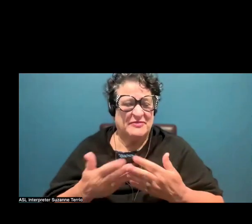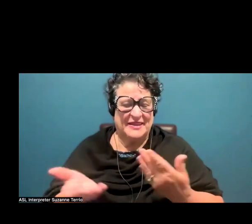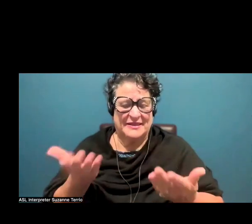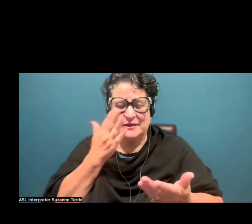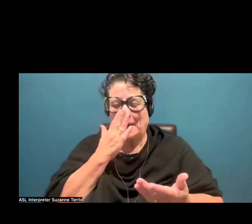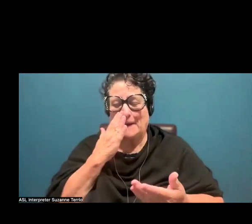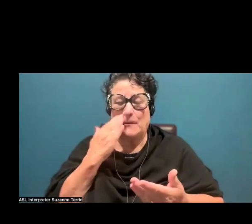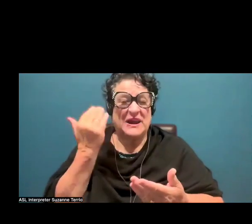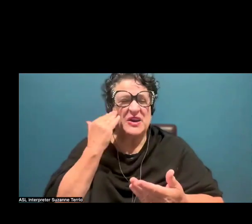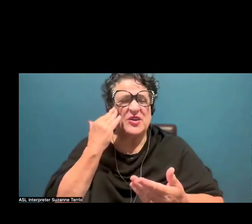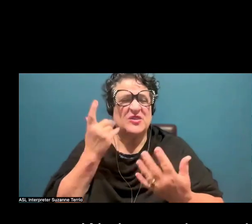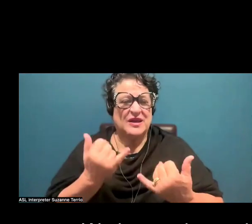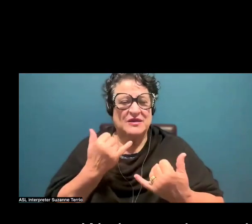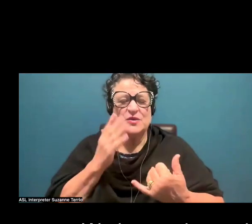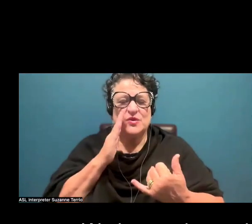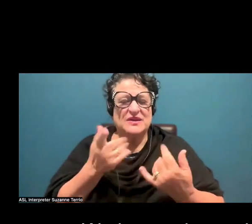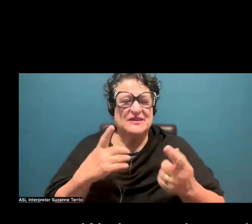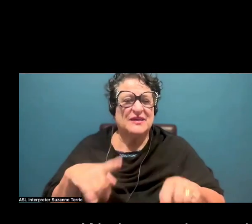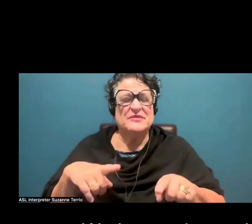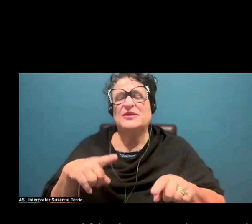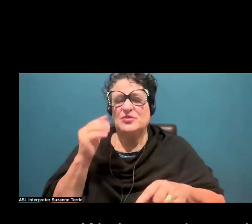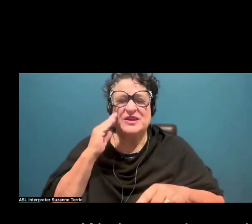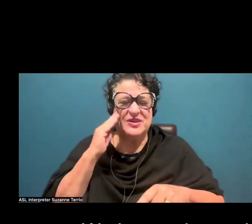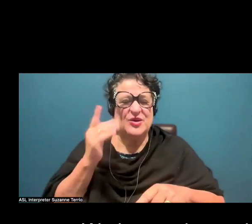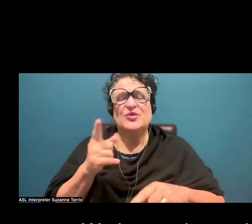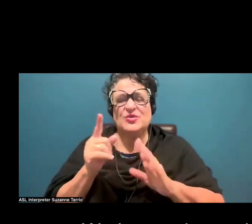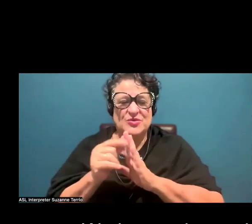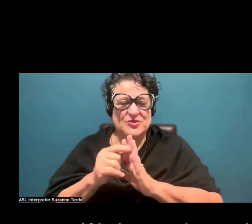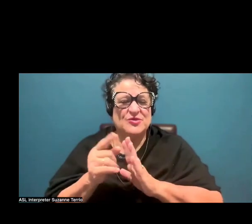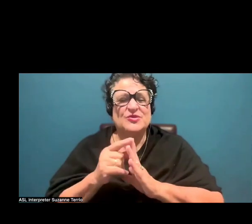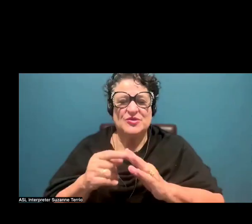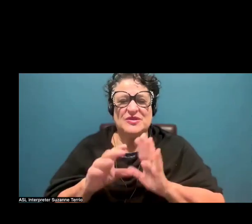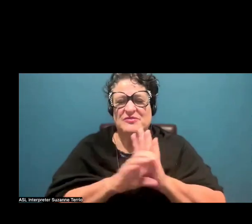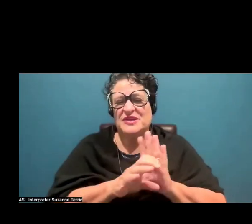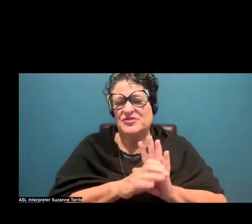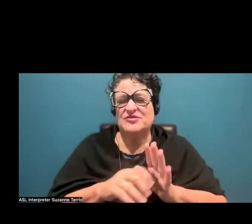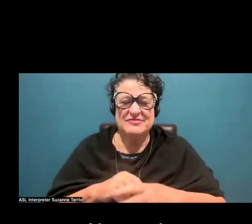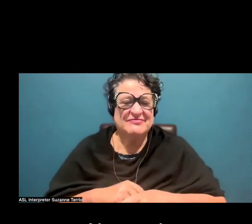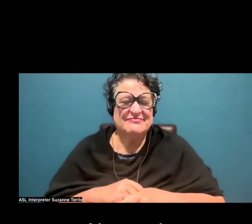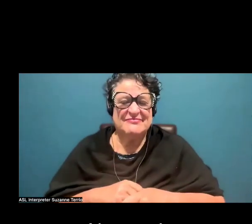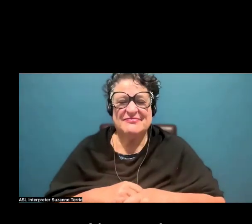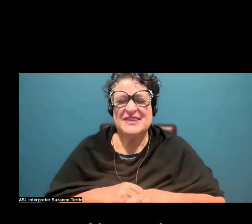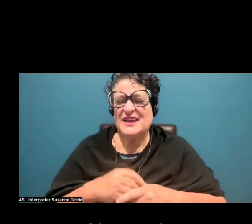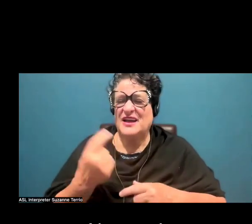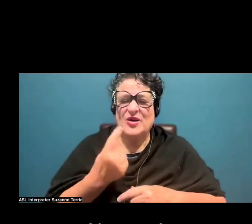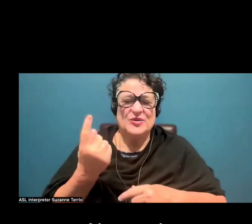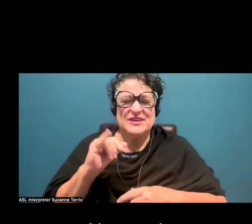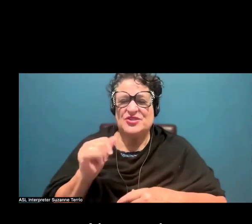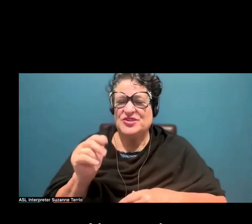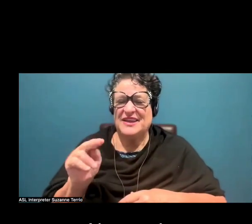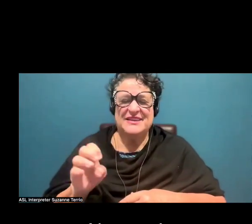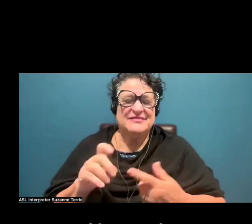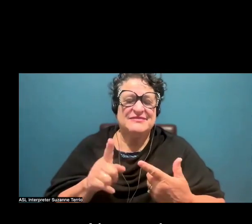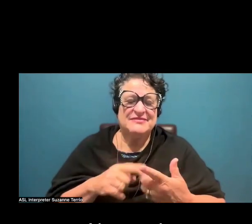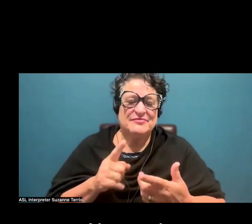We know by now how it'll play out. We know whose pictures the news will show when they mention us at the bottom of the hour. Always Jane, sometimes